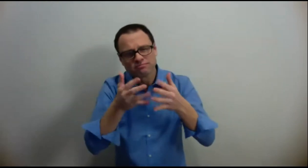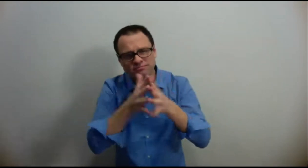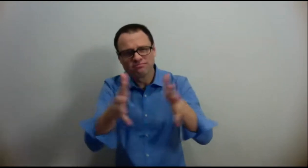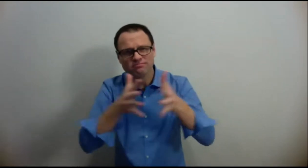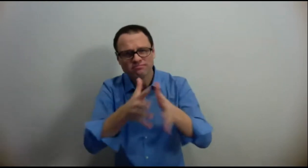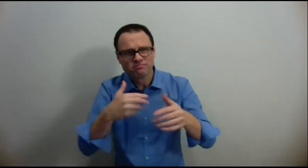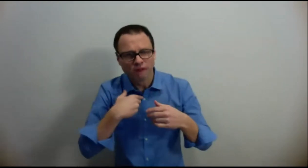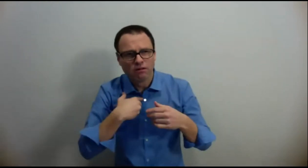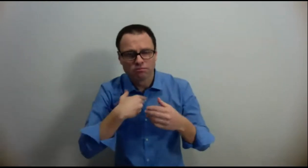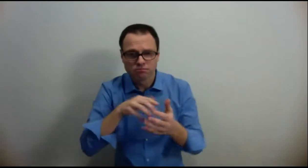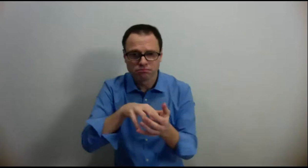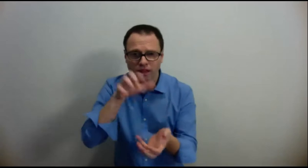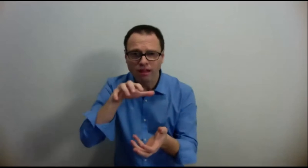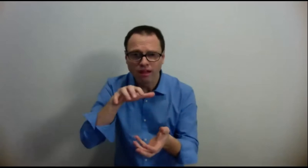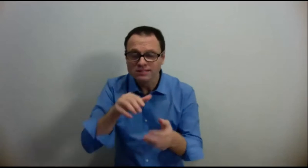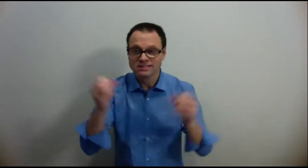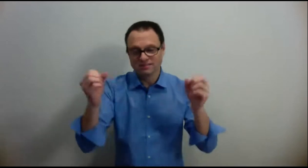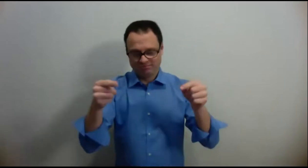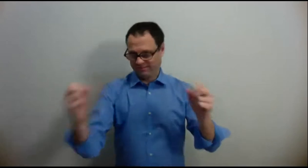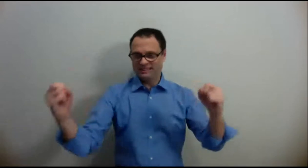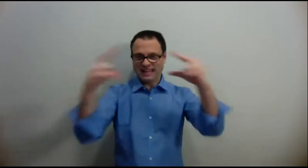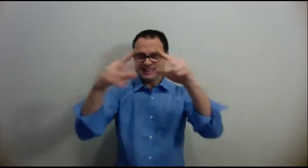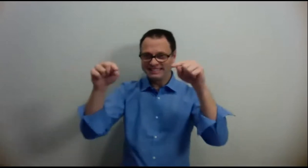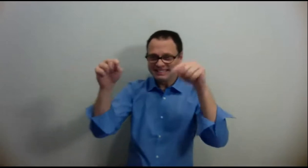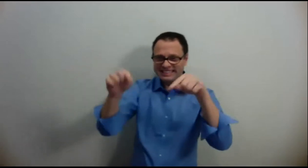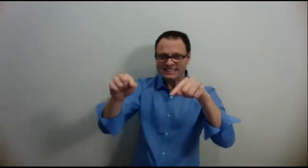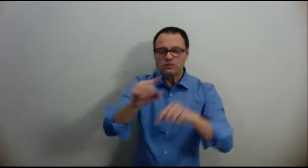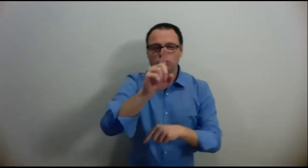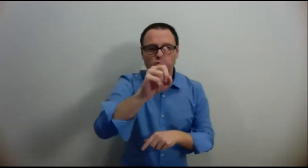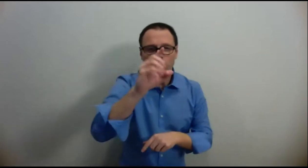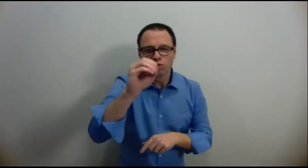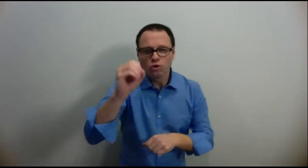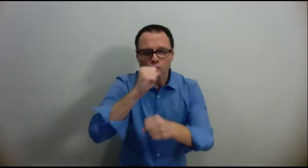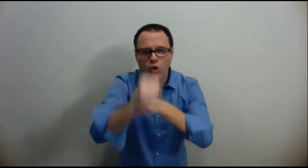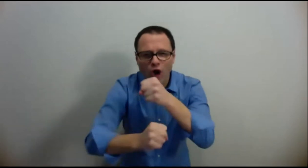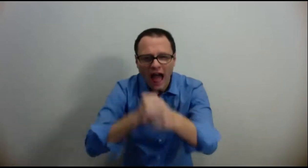Who gave a beautiful presentation about Sydney. Ki je dal odlično